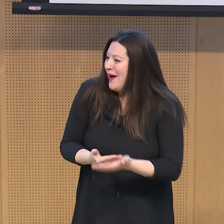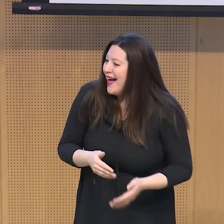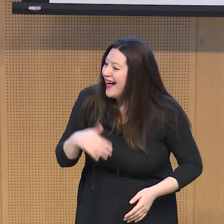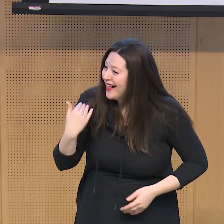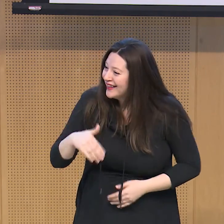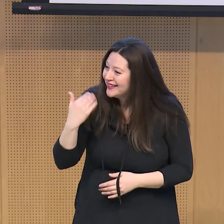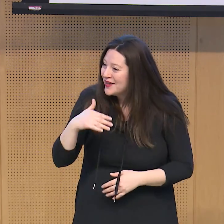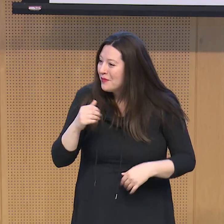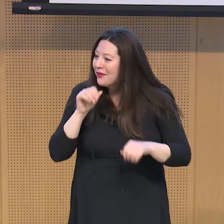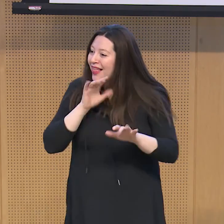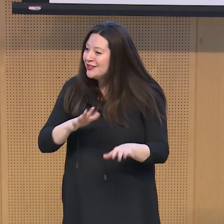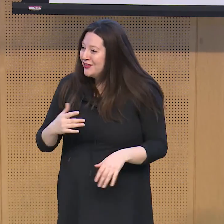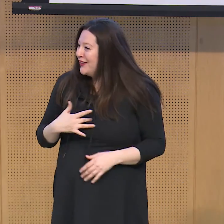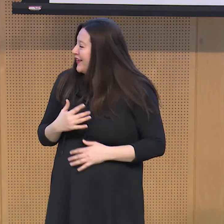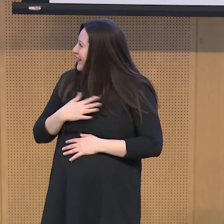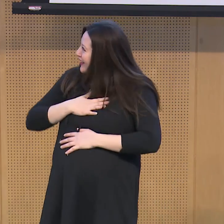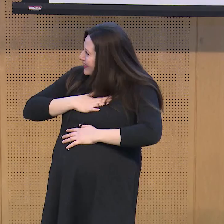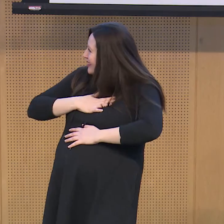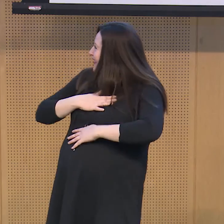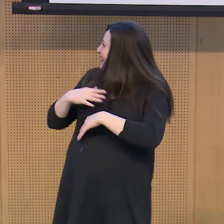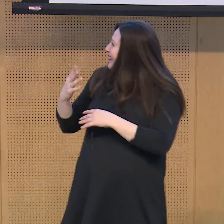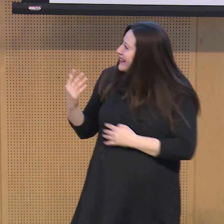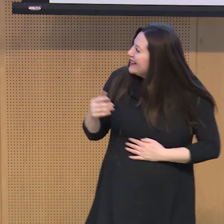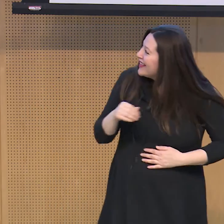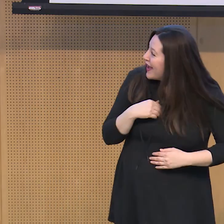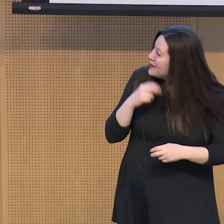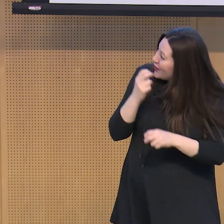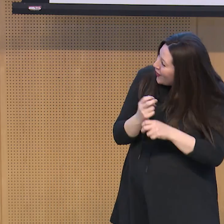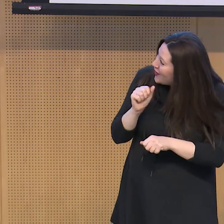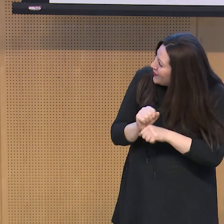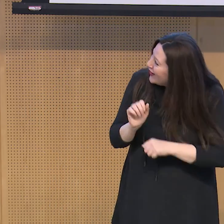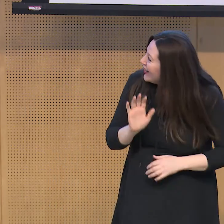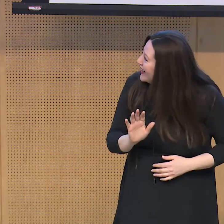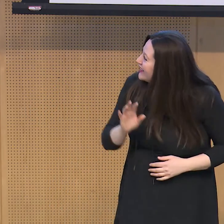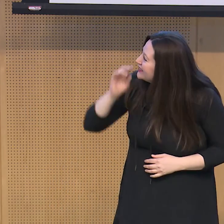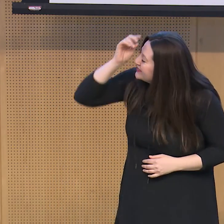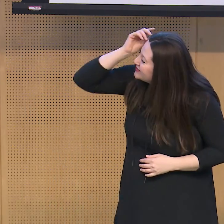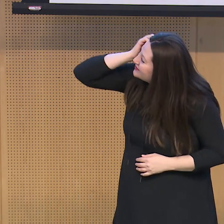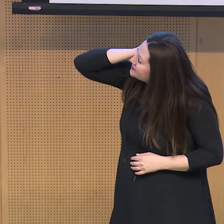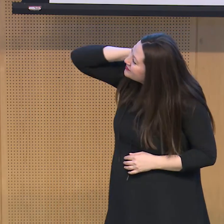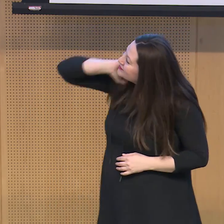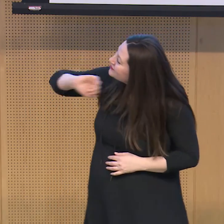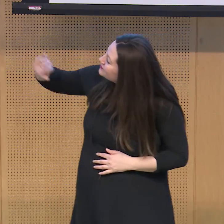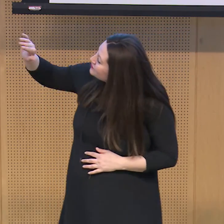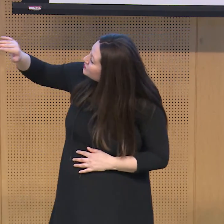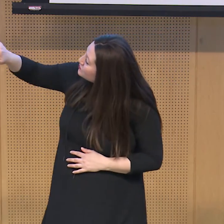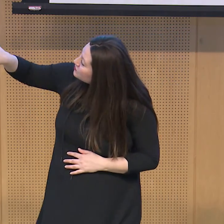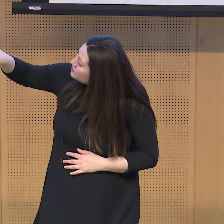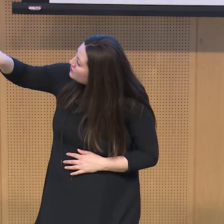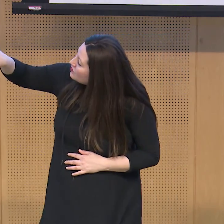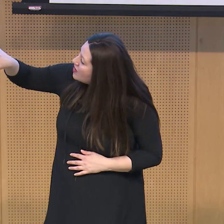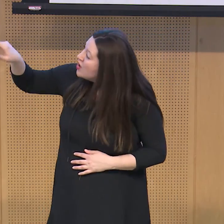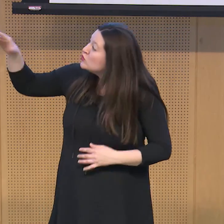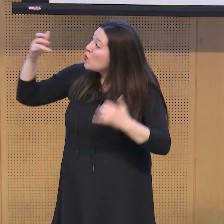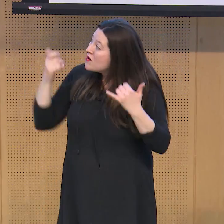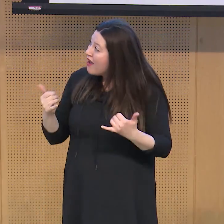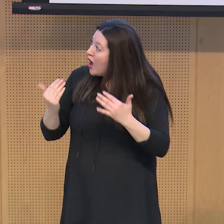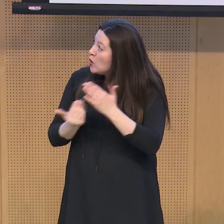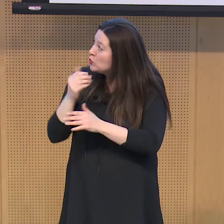Joanne really handled all of that so well, bless her heart. That was really hard work on her part. She really handled everybody.